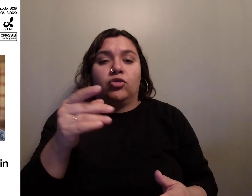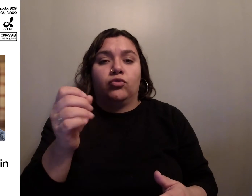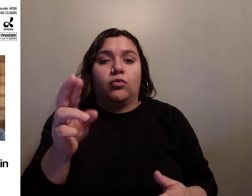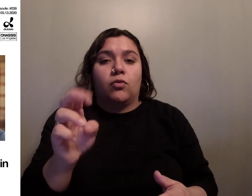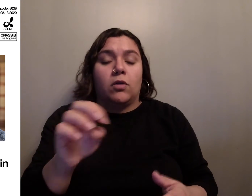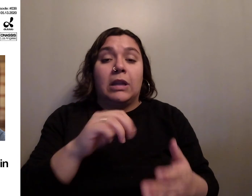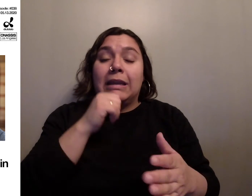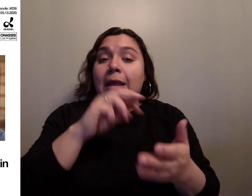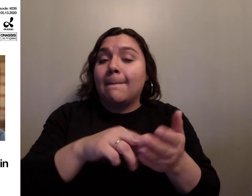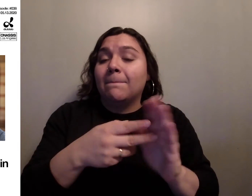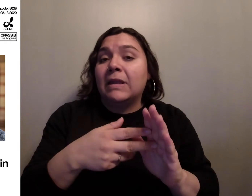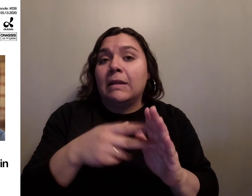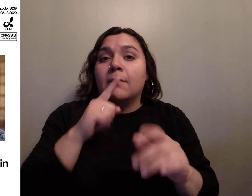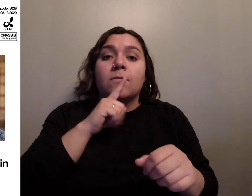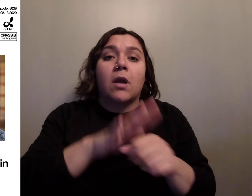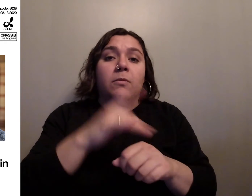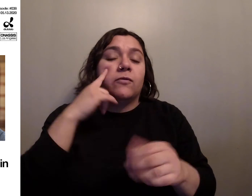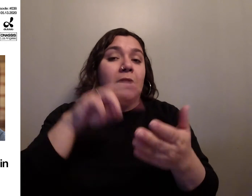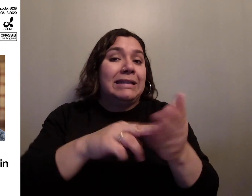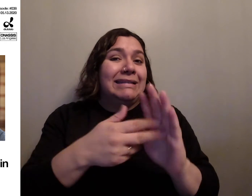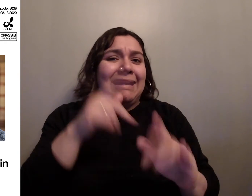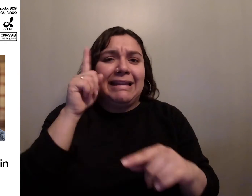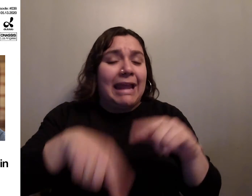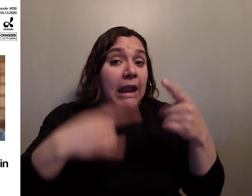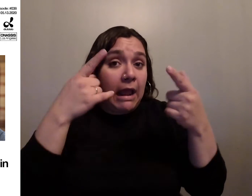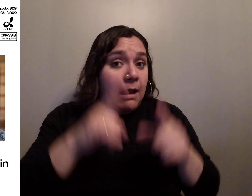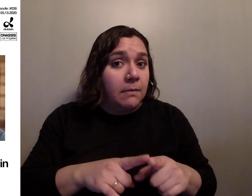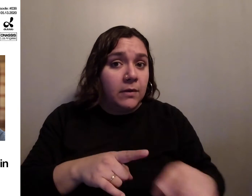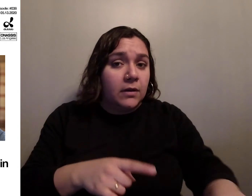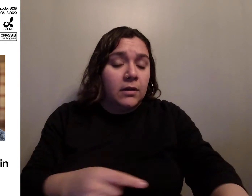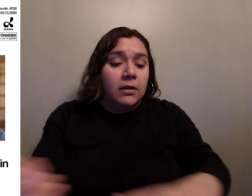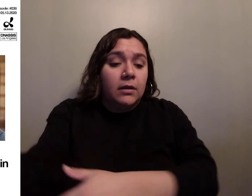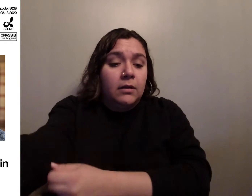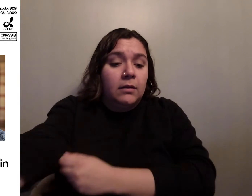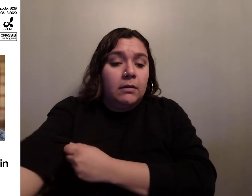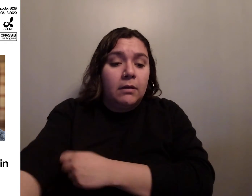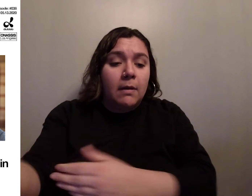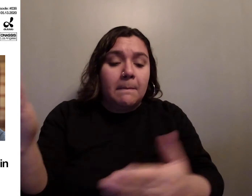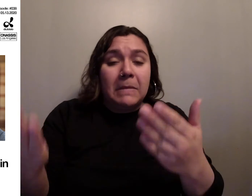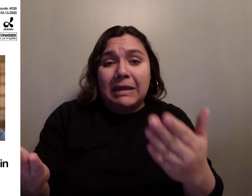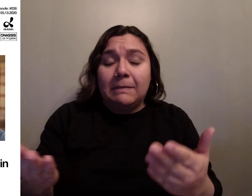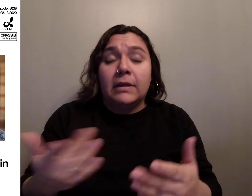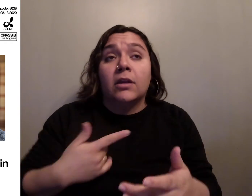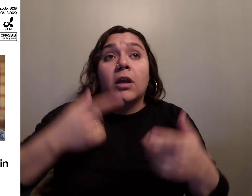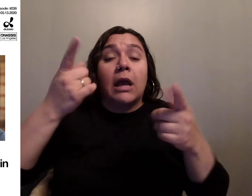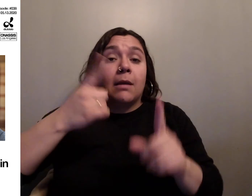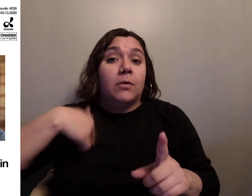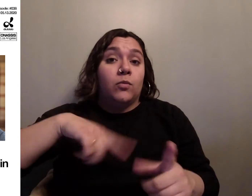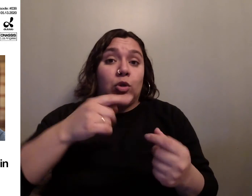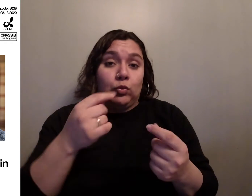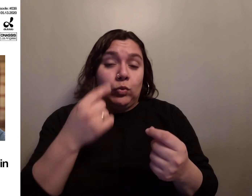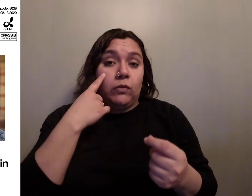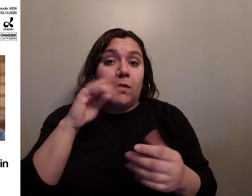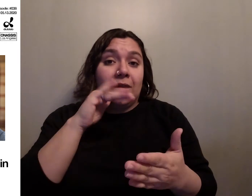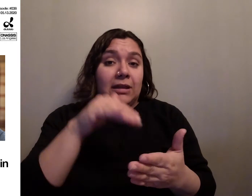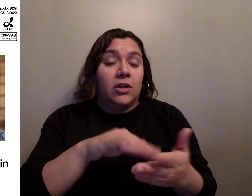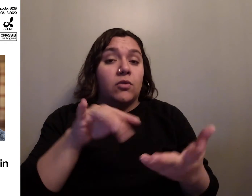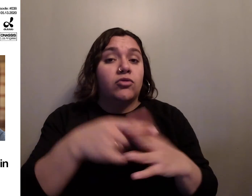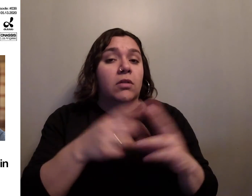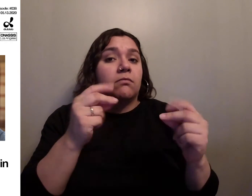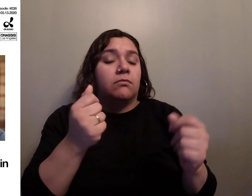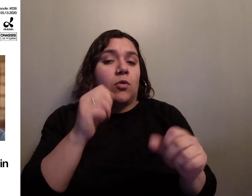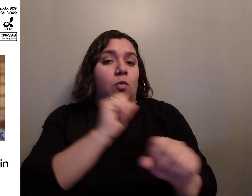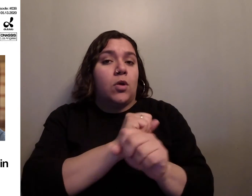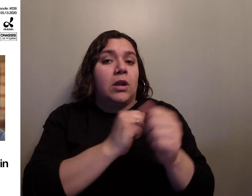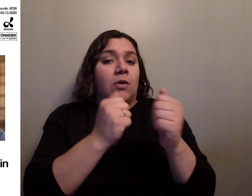majeure does not mean that the promise of an intent can't be fulfilled or that it is just abandoned. So